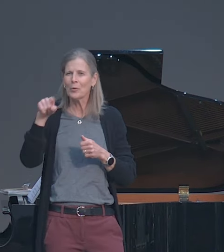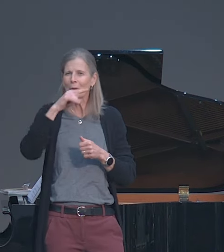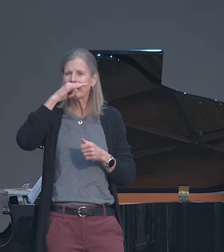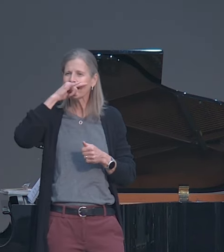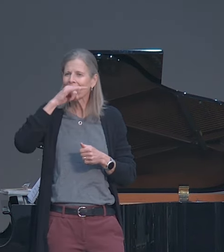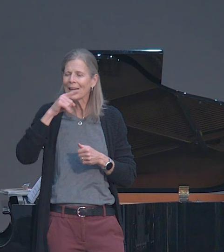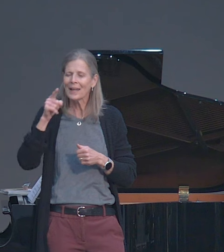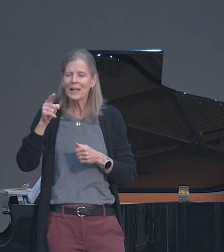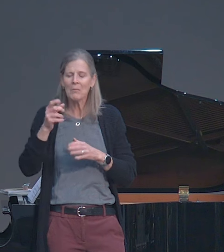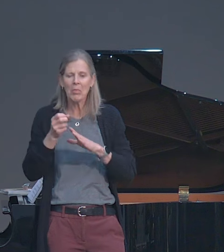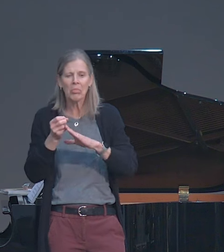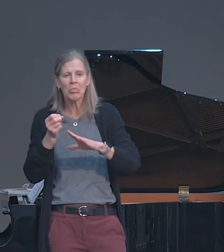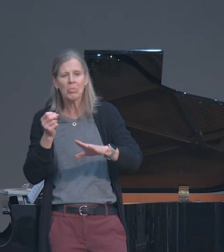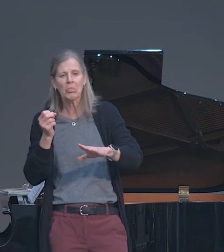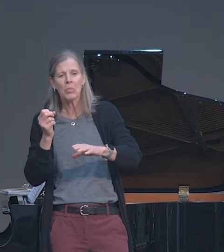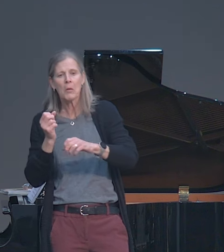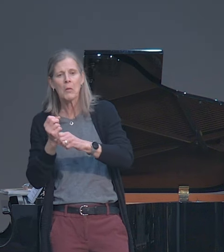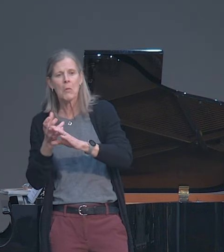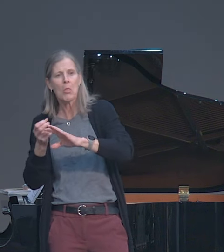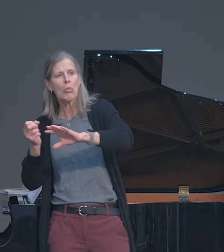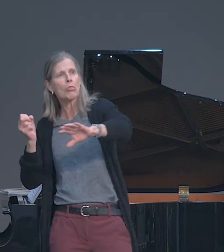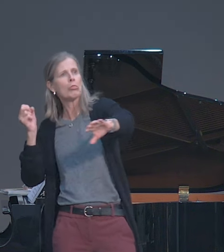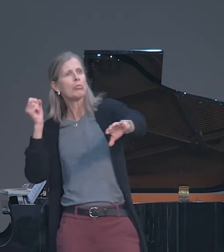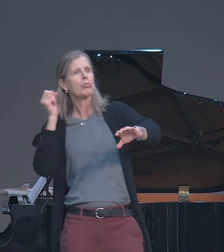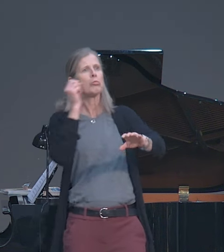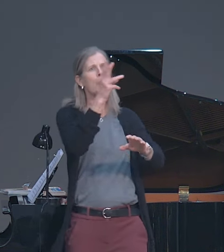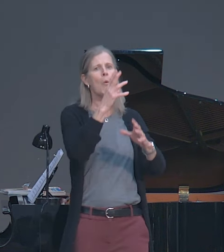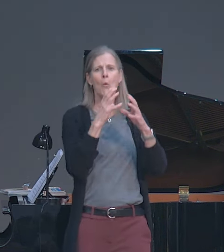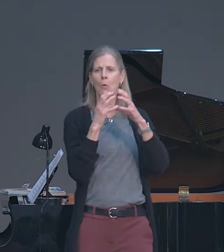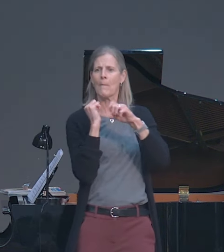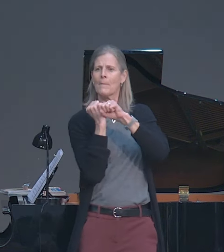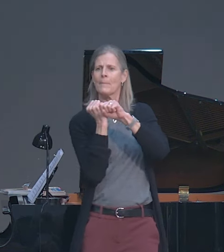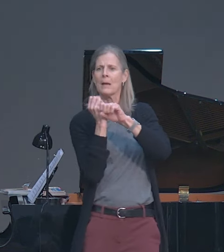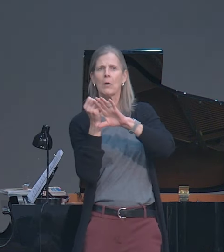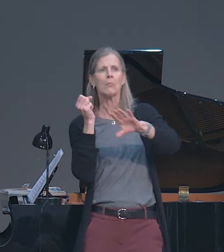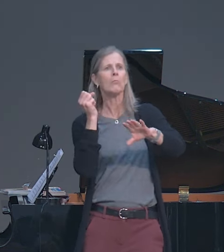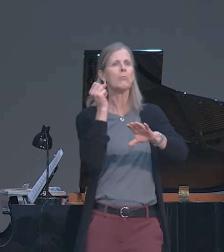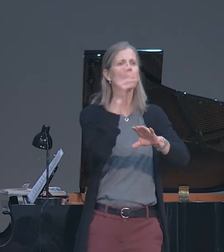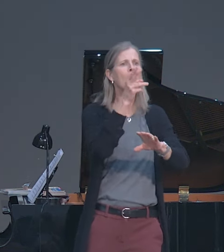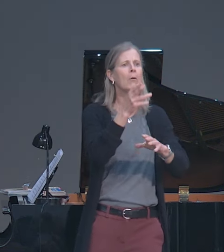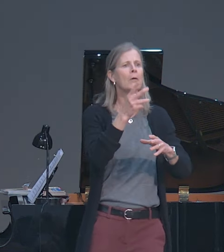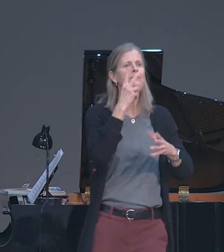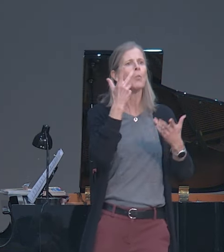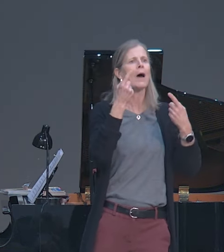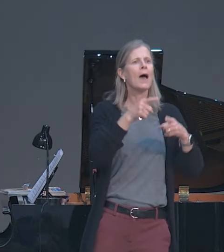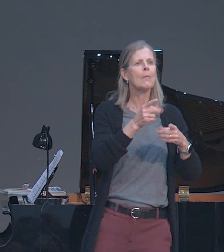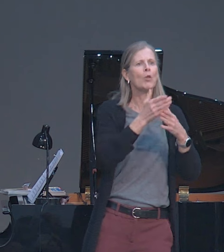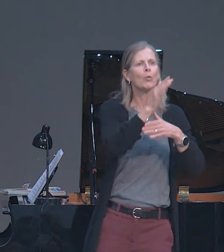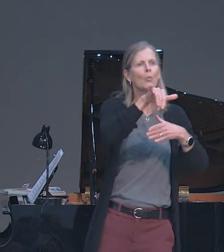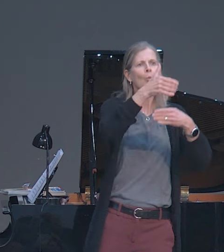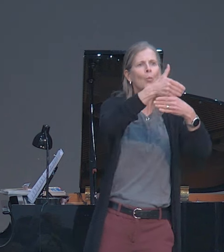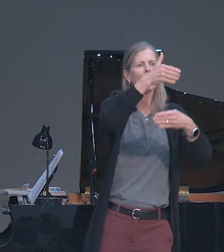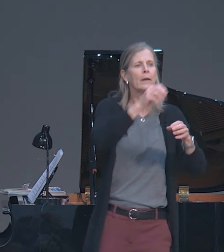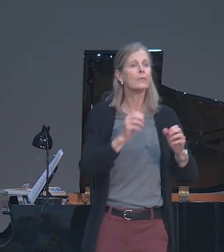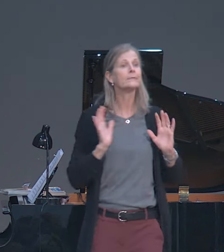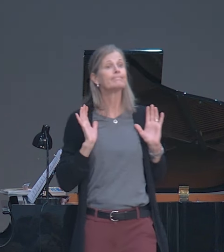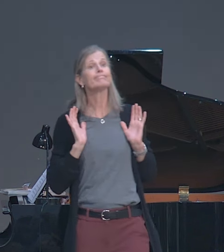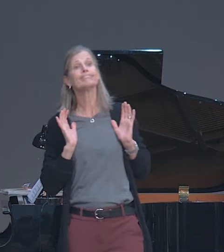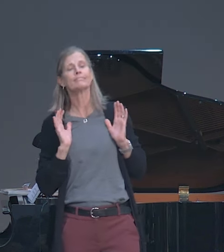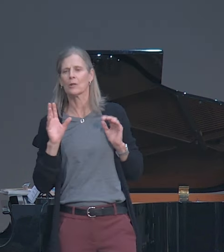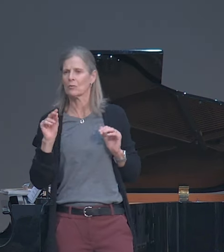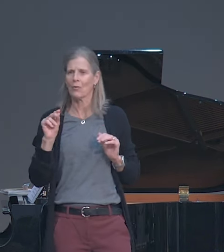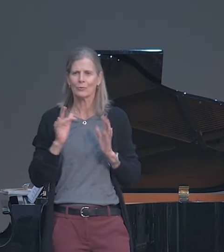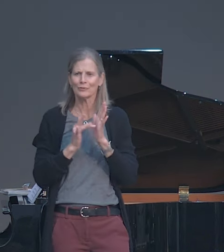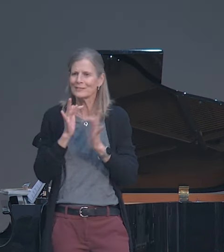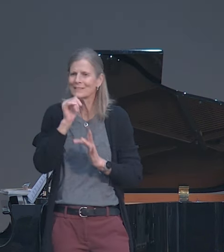going to throw this baseball through that window to see what will happen. That's not what Jesus did. No, Paul says in